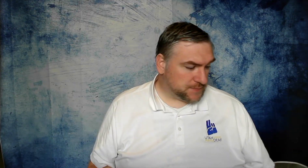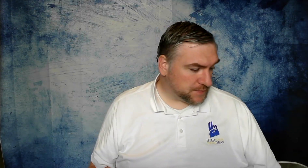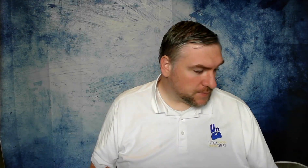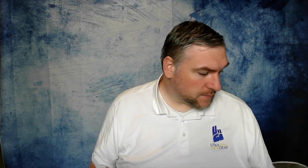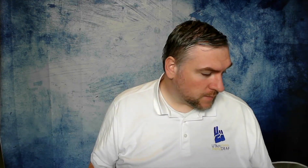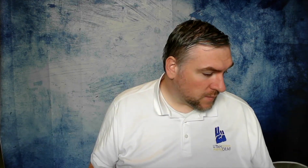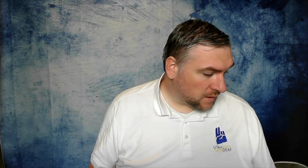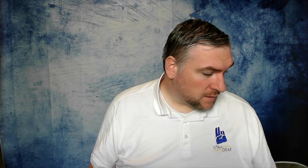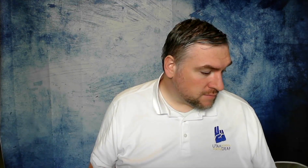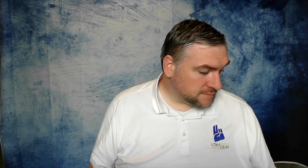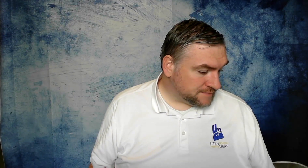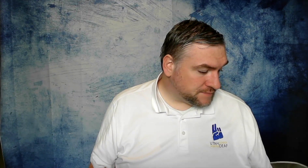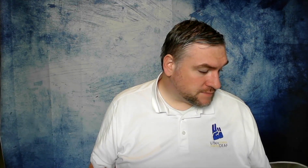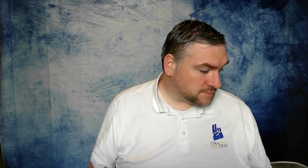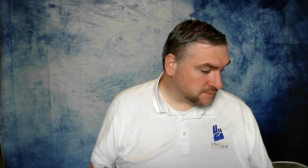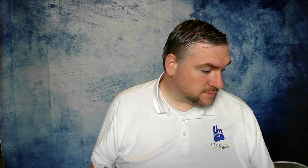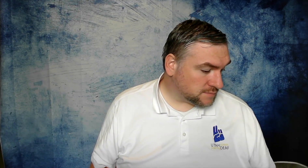in your class.